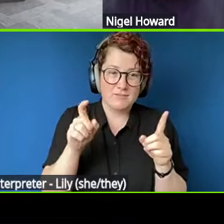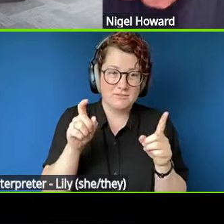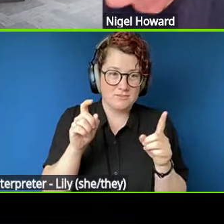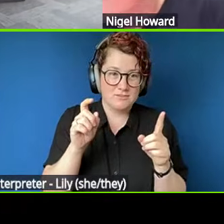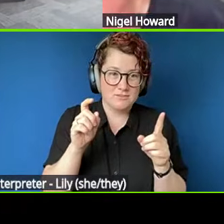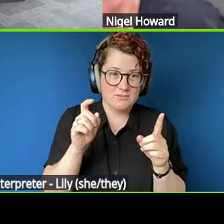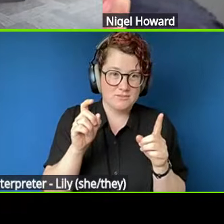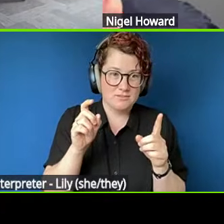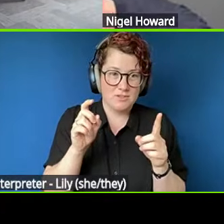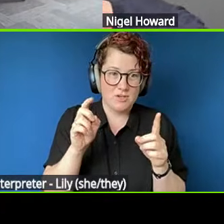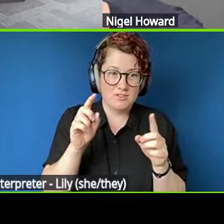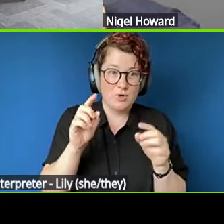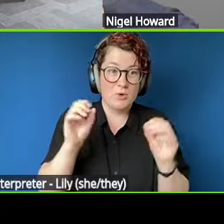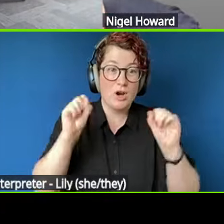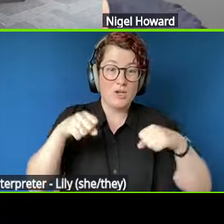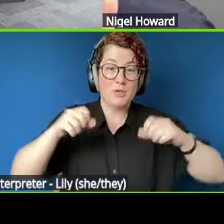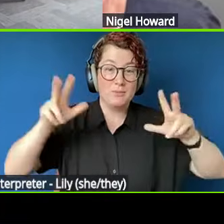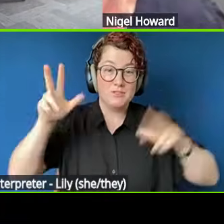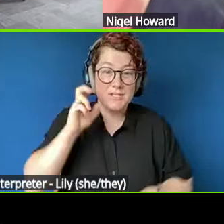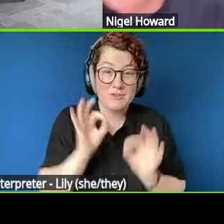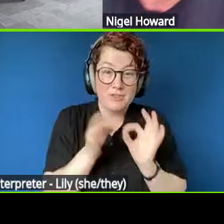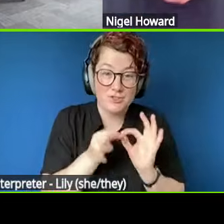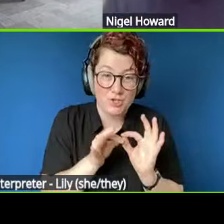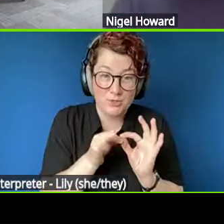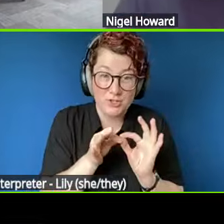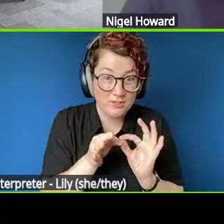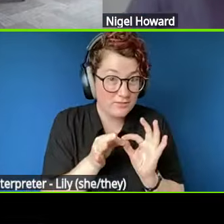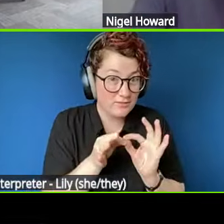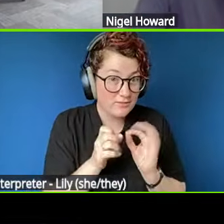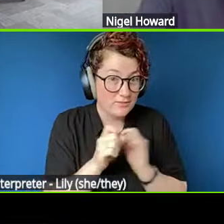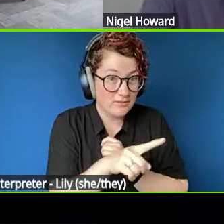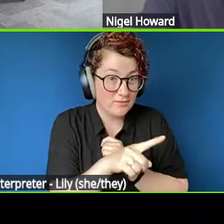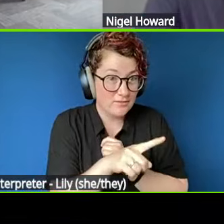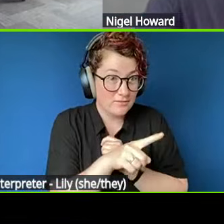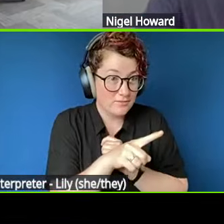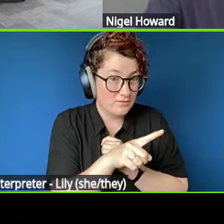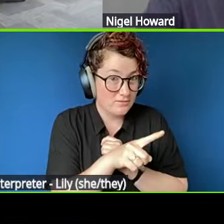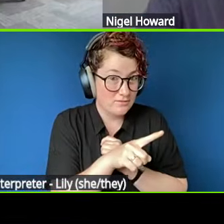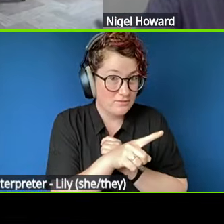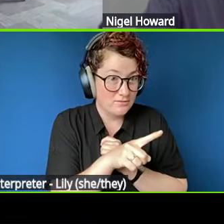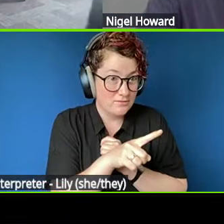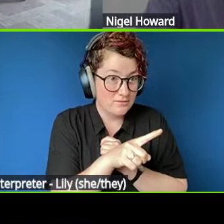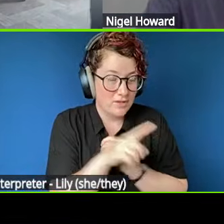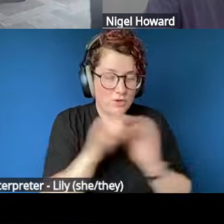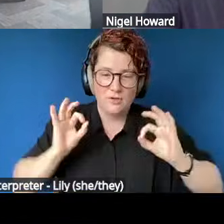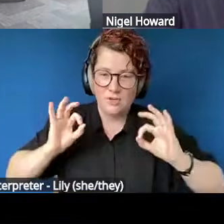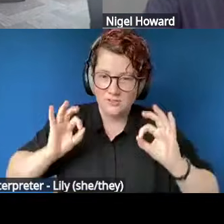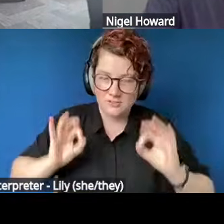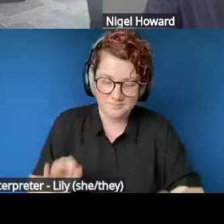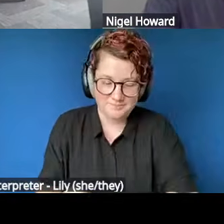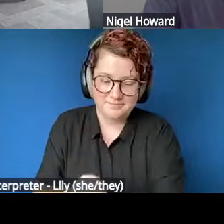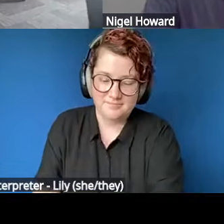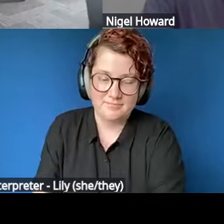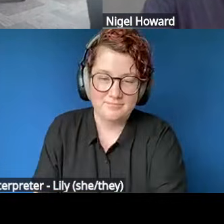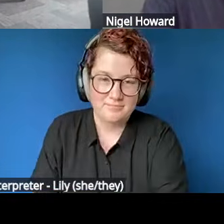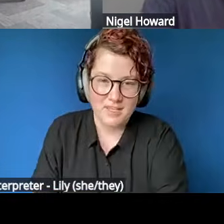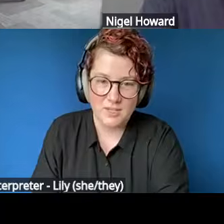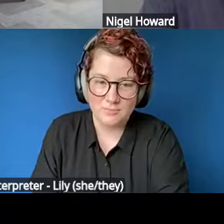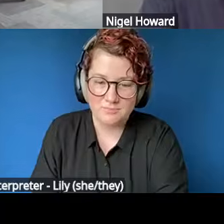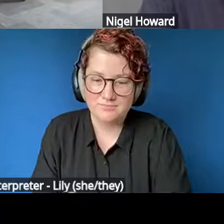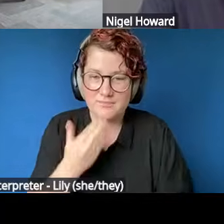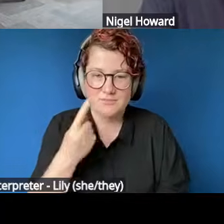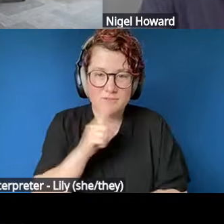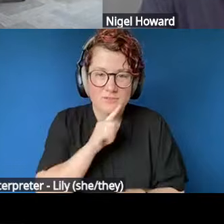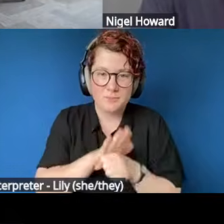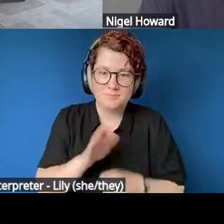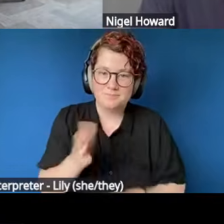But okay, so are you able to hear the interpreter? Yes, we can. Okay, great. Thank